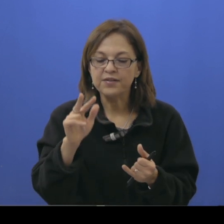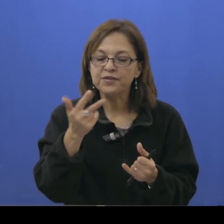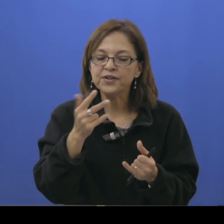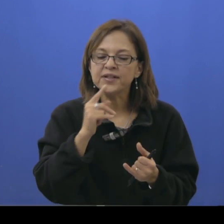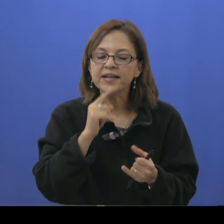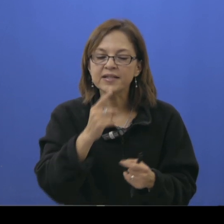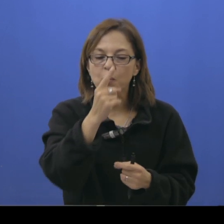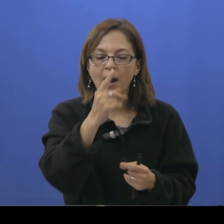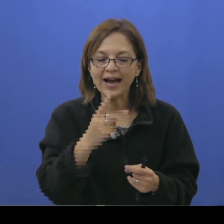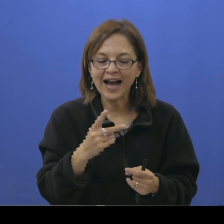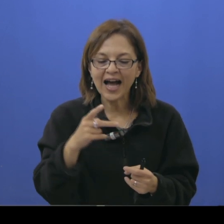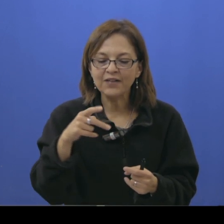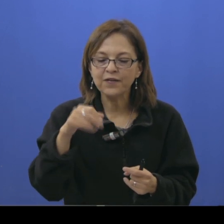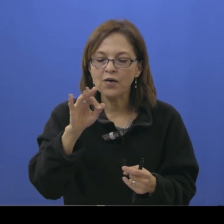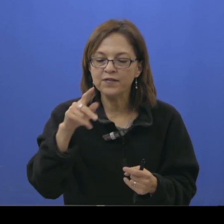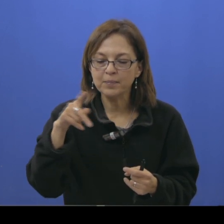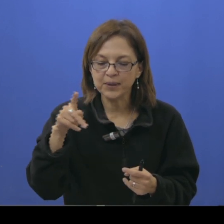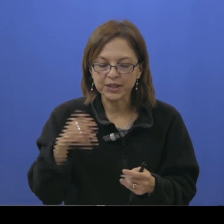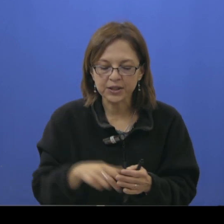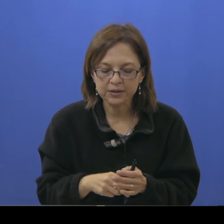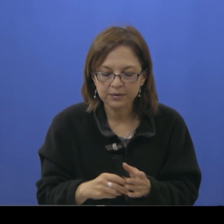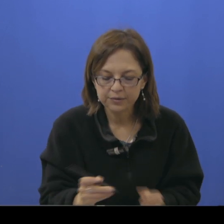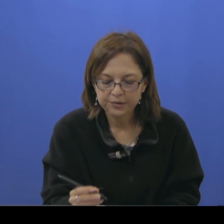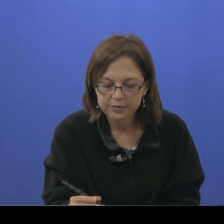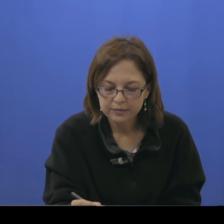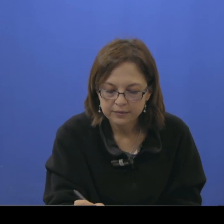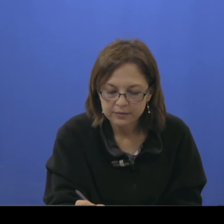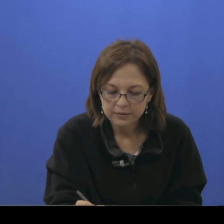Now the third is 1/2 of the period.